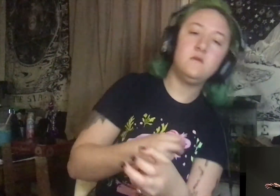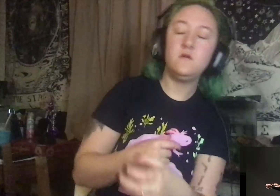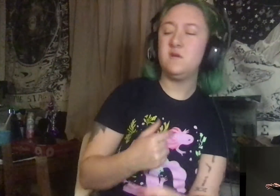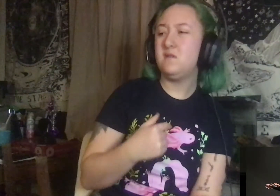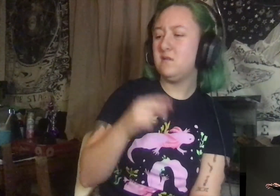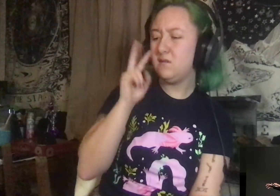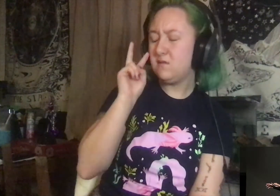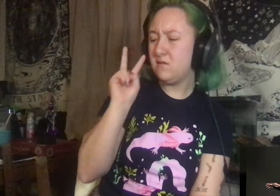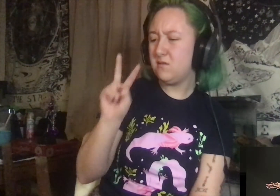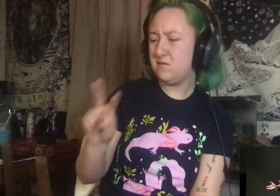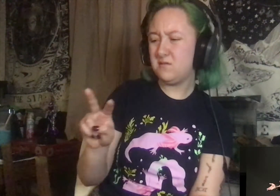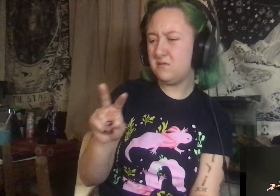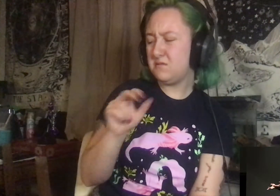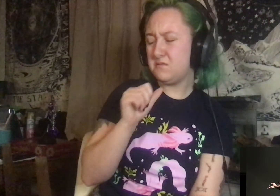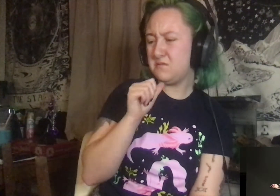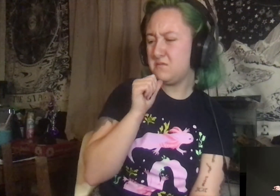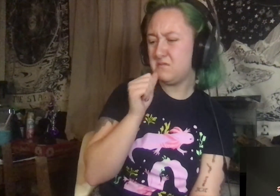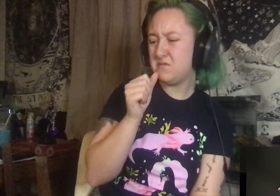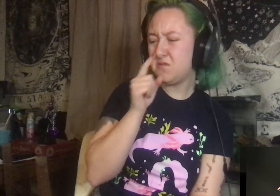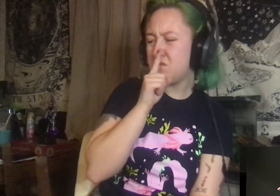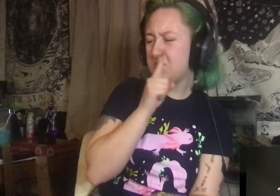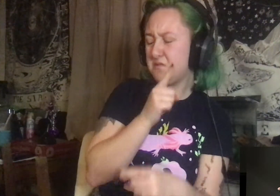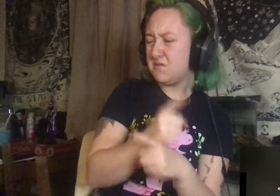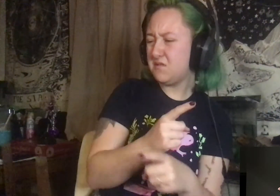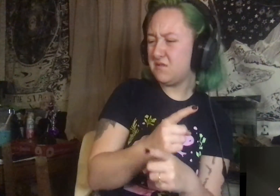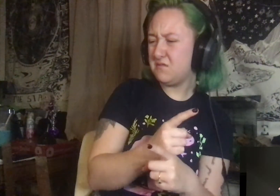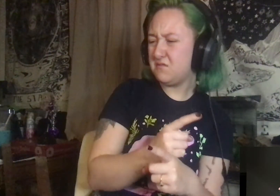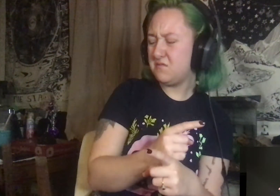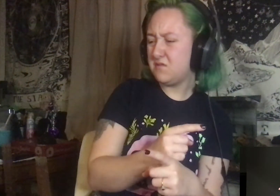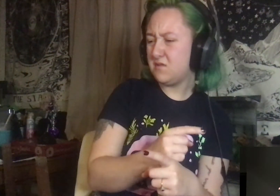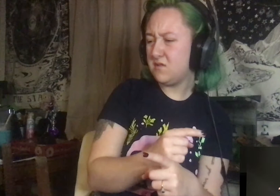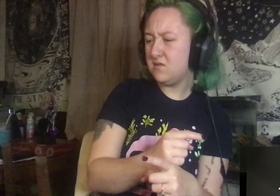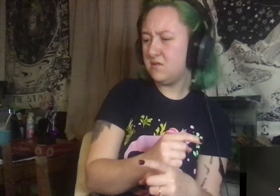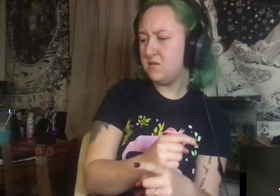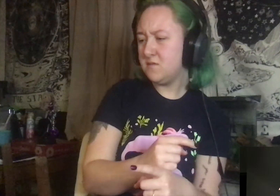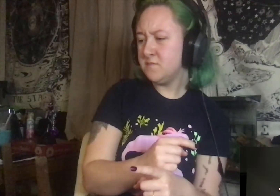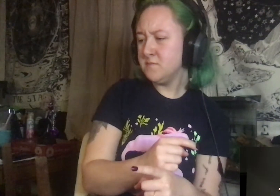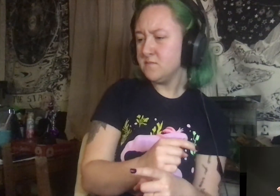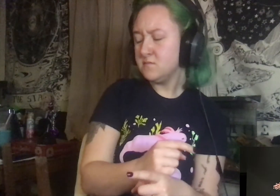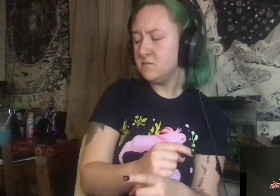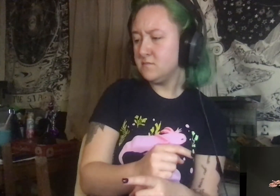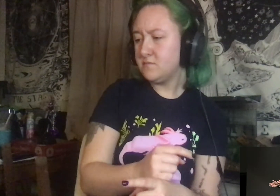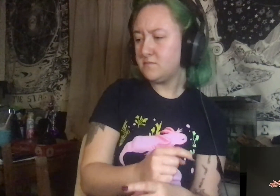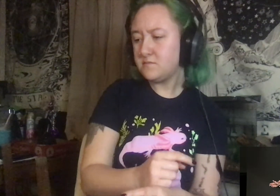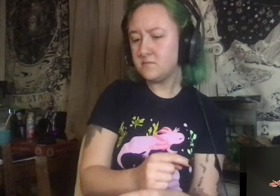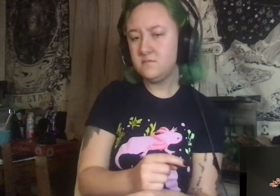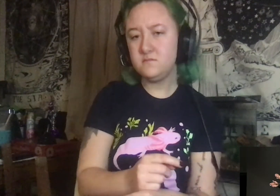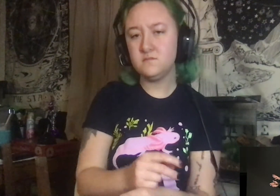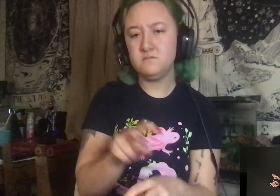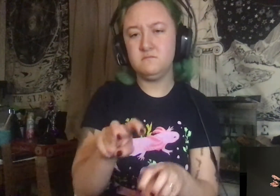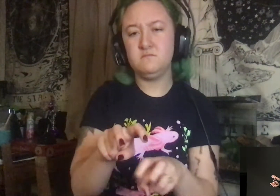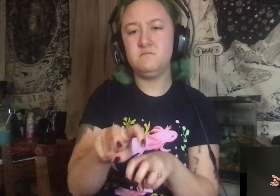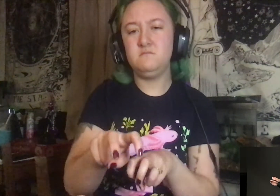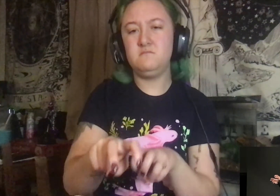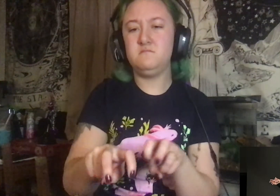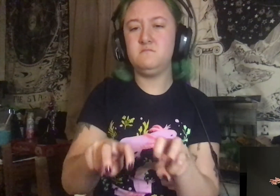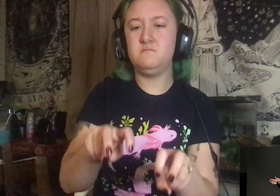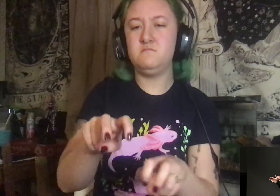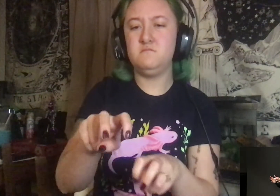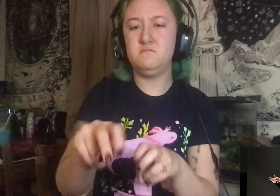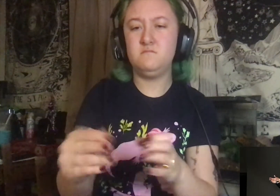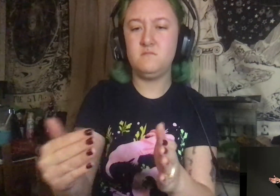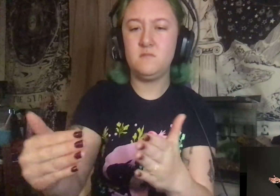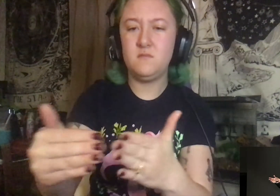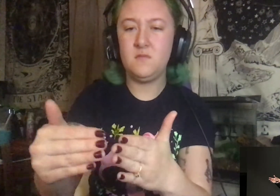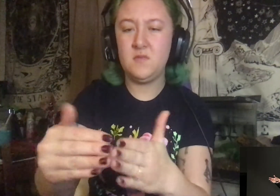steps, falls down. I'm like, this is not a good sign for this lamb at all. Gets up, walks to the corner. It's quivering,